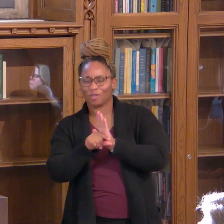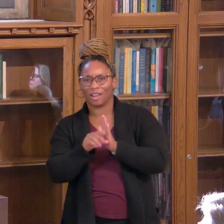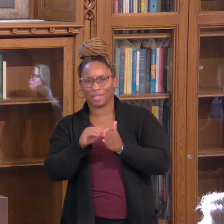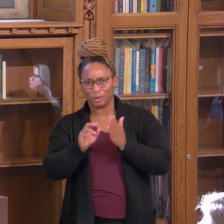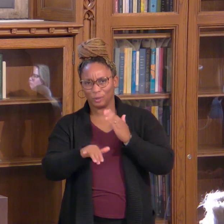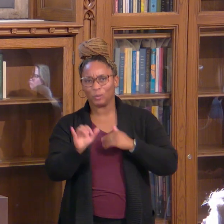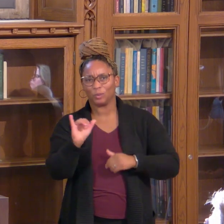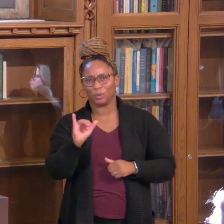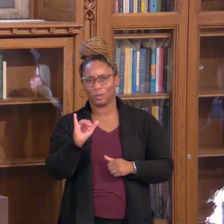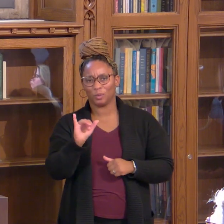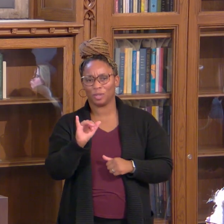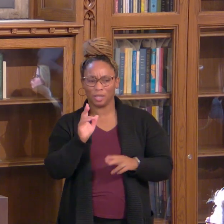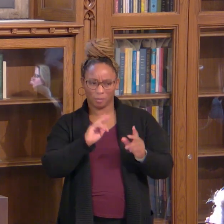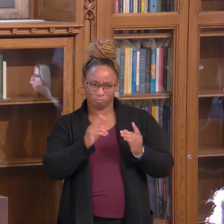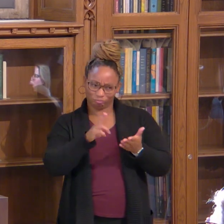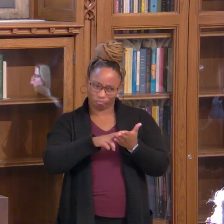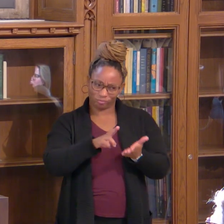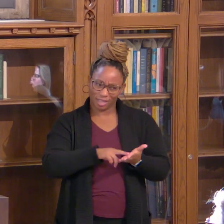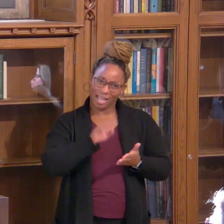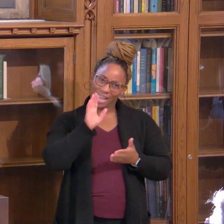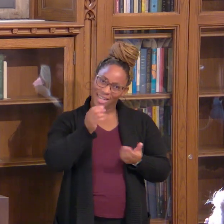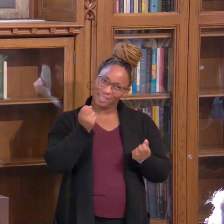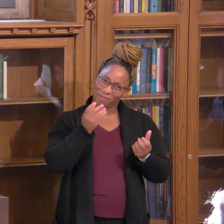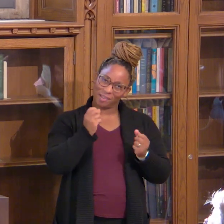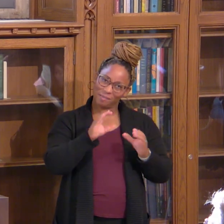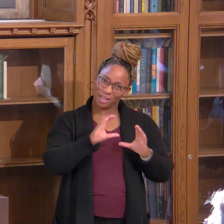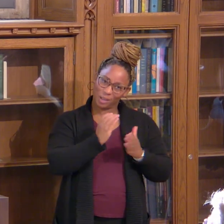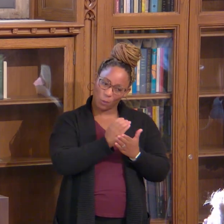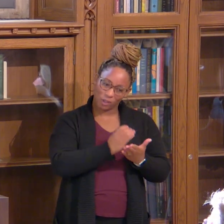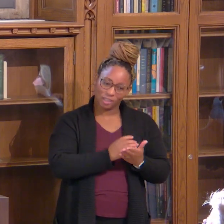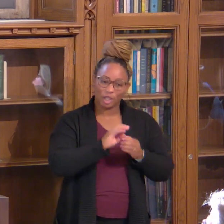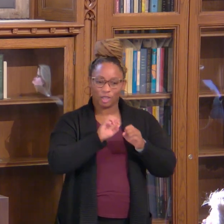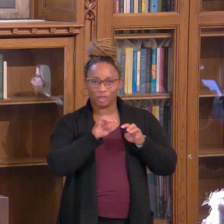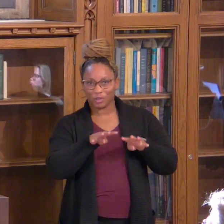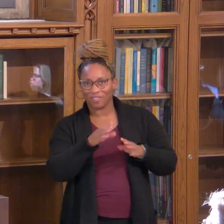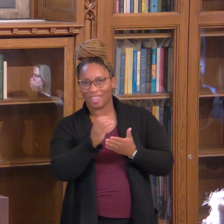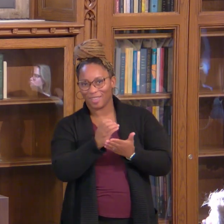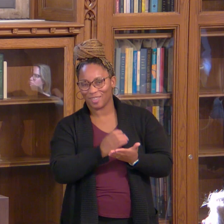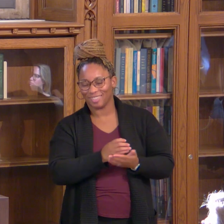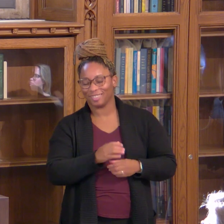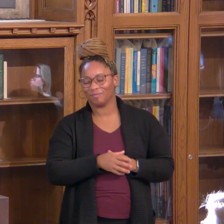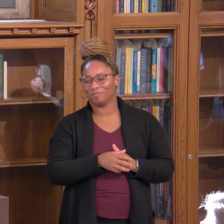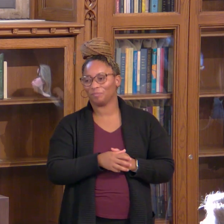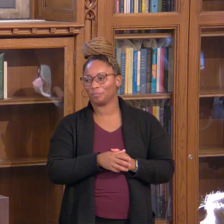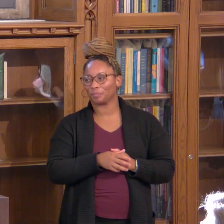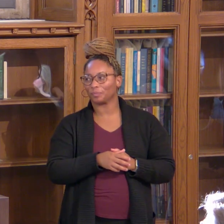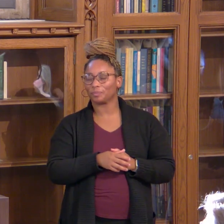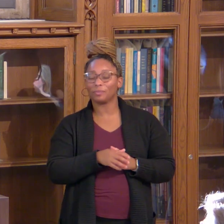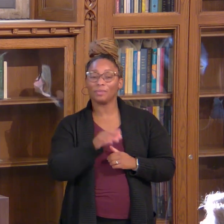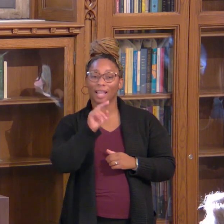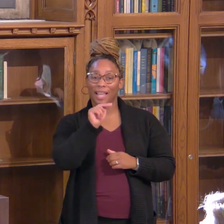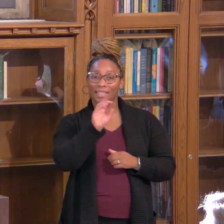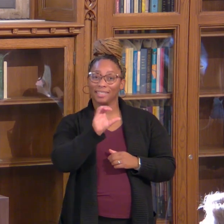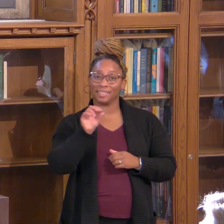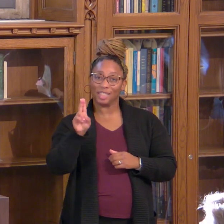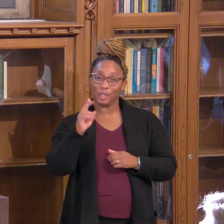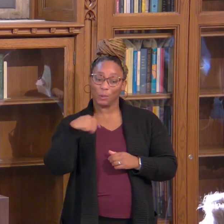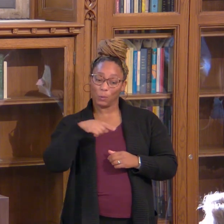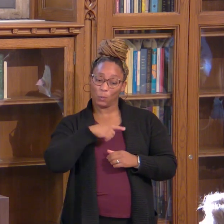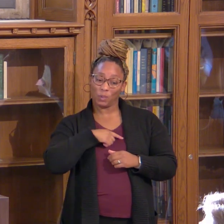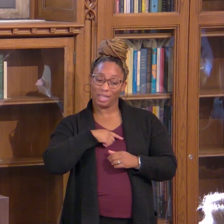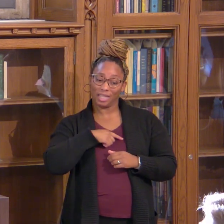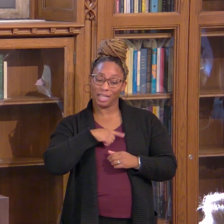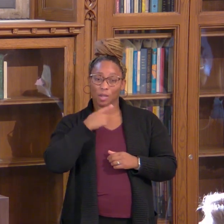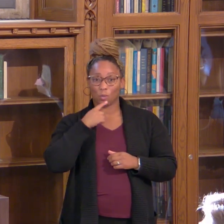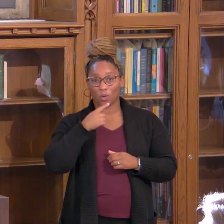undergraduates those who enrolled in his many courses his survey courses at nccu we were fortunate to have